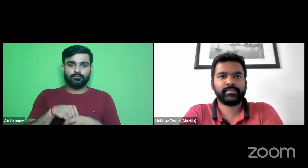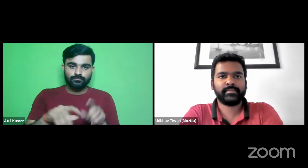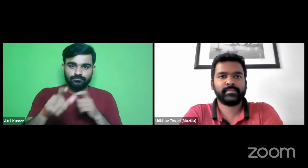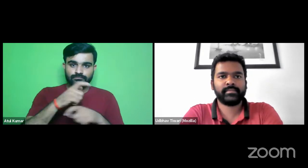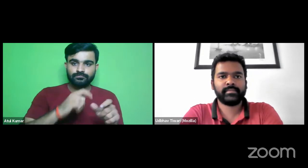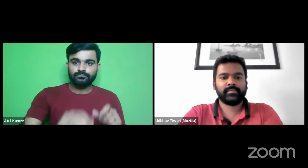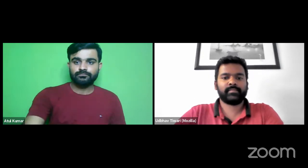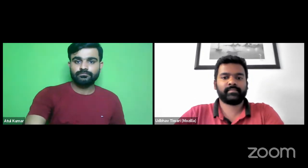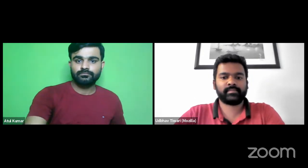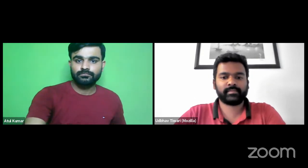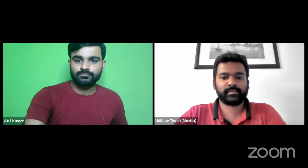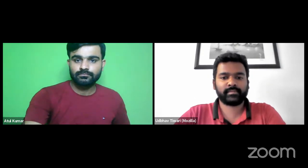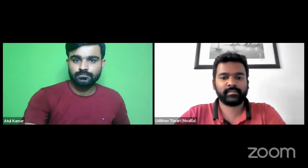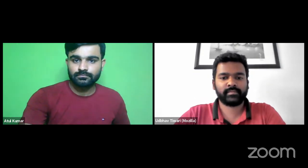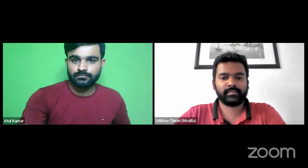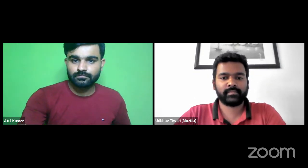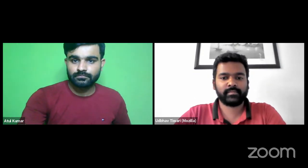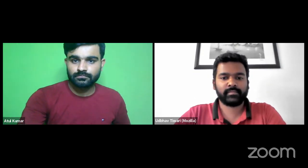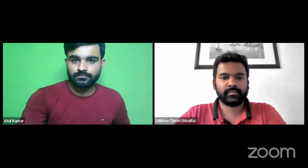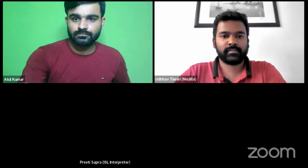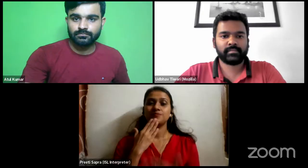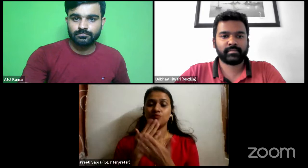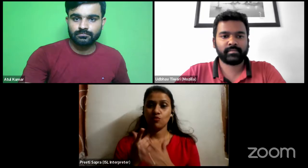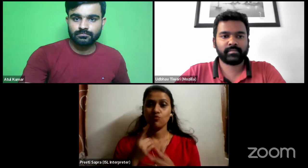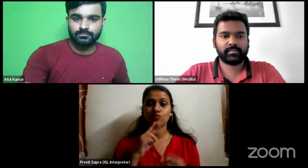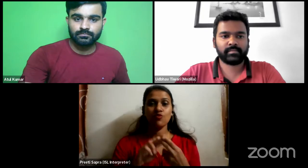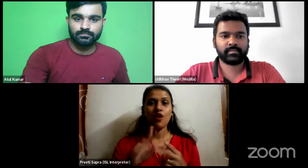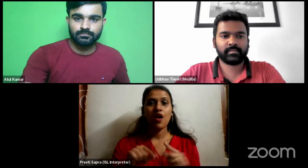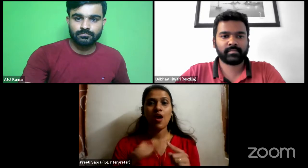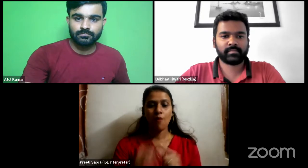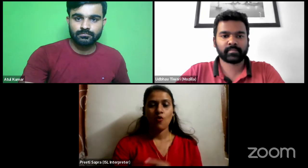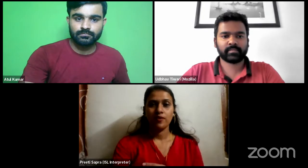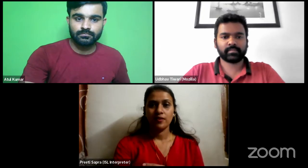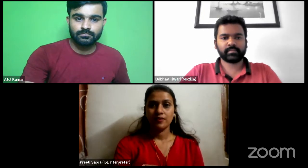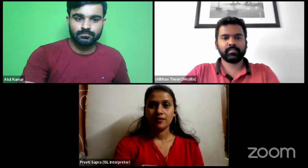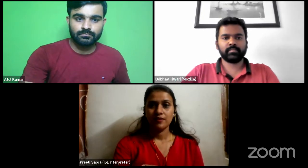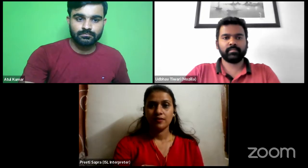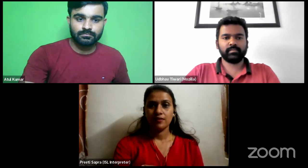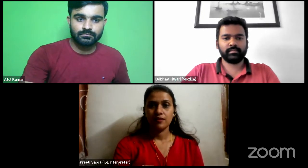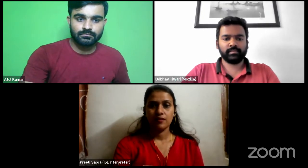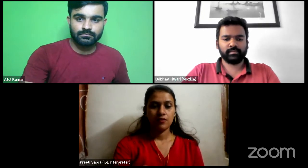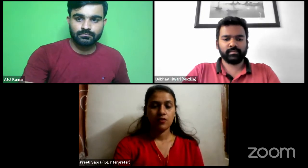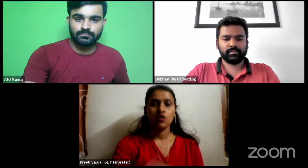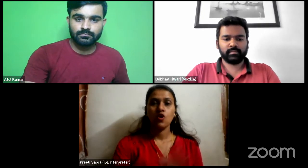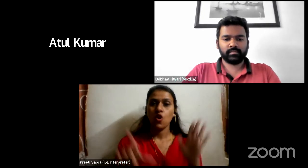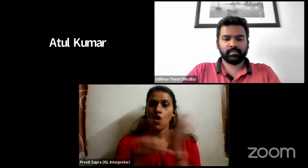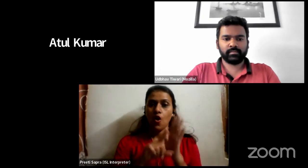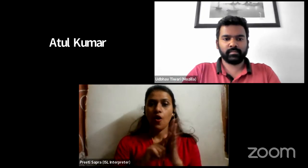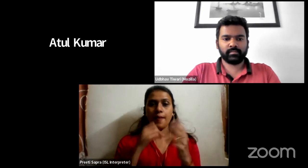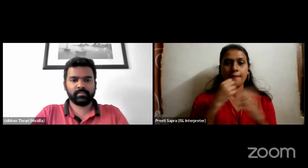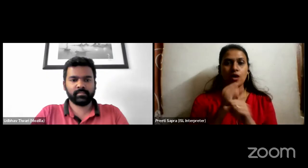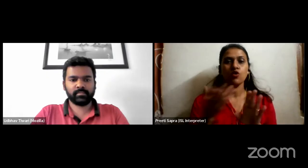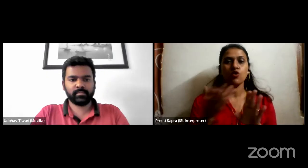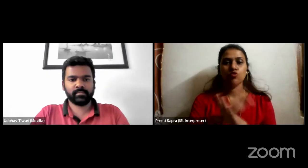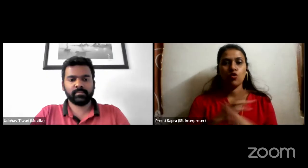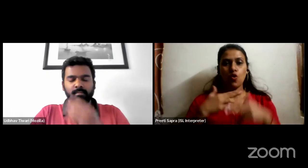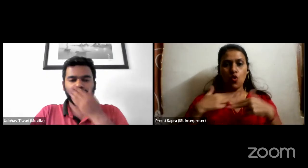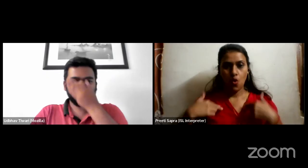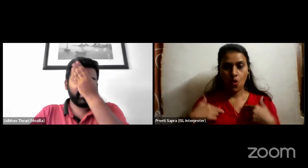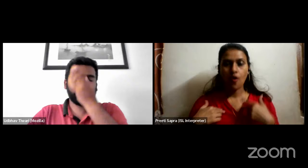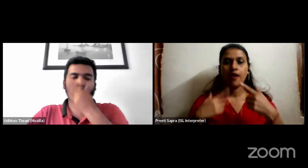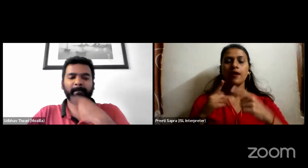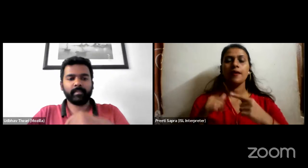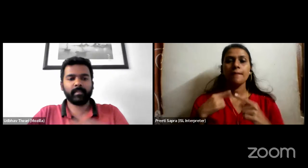sequencing in these laws and talking about how lawmaking through courts and industry standards really fills